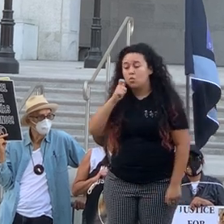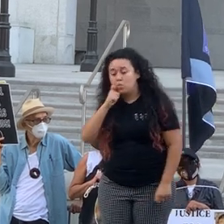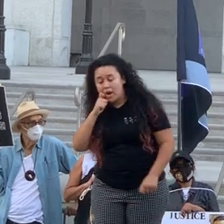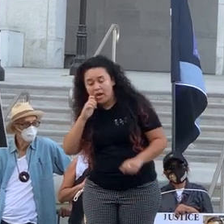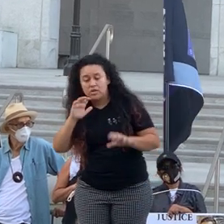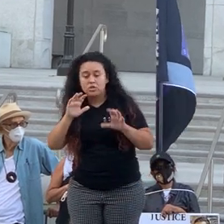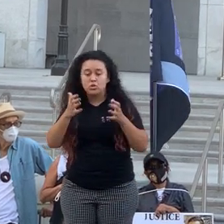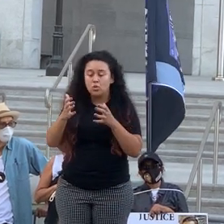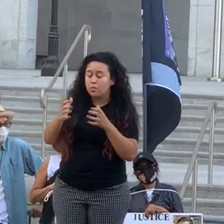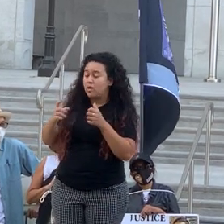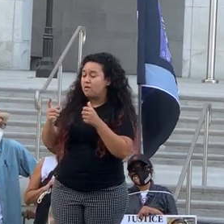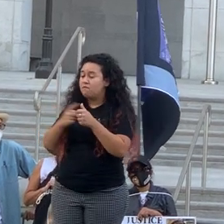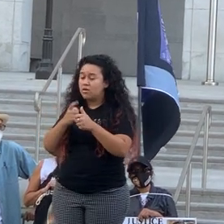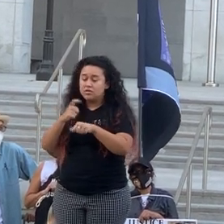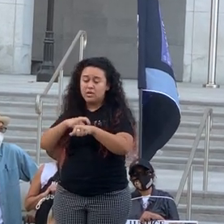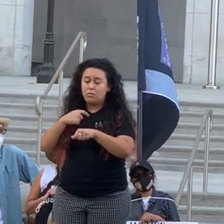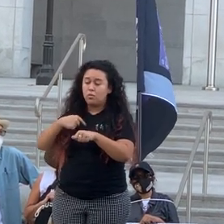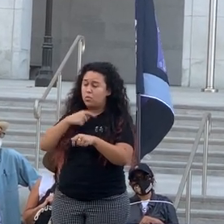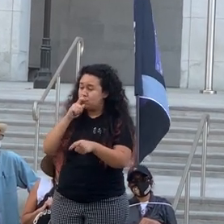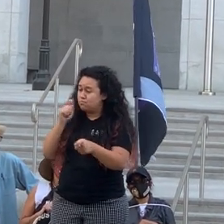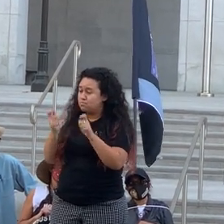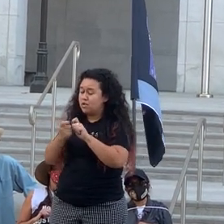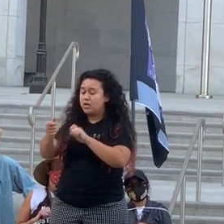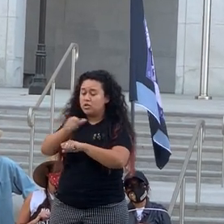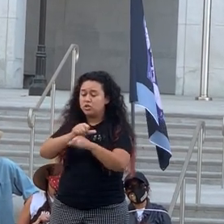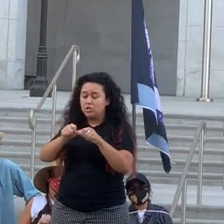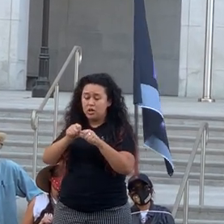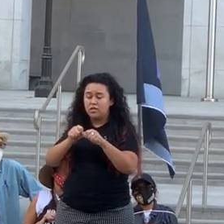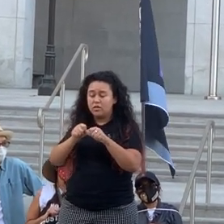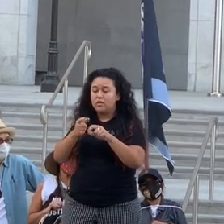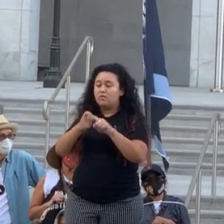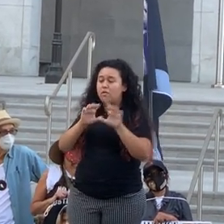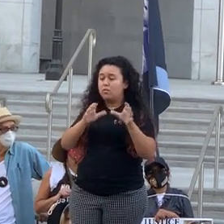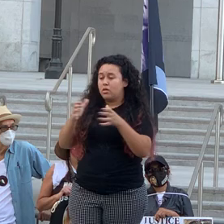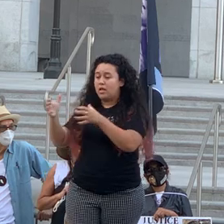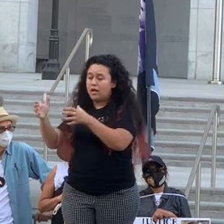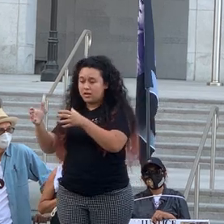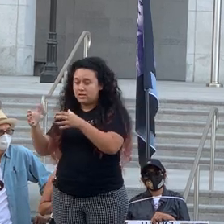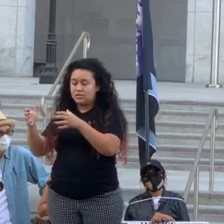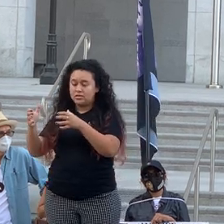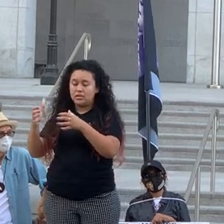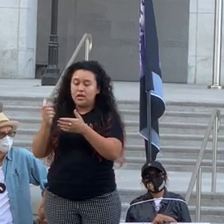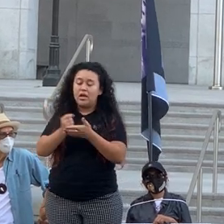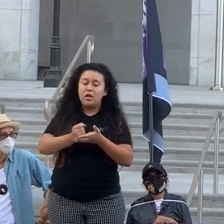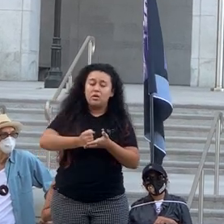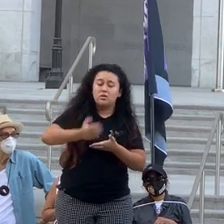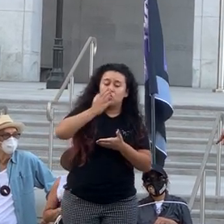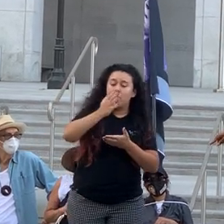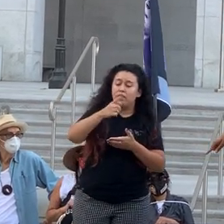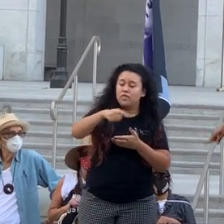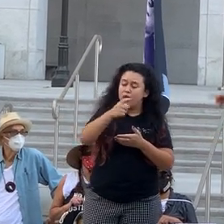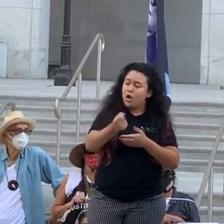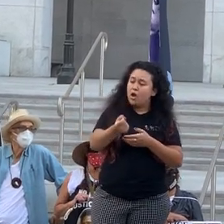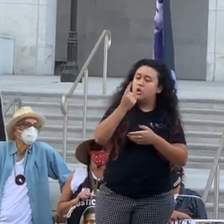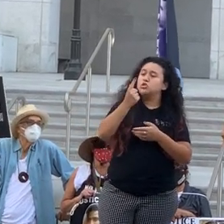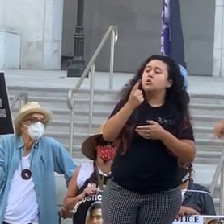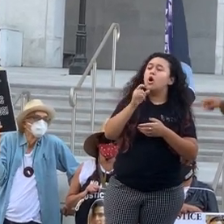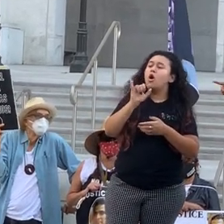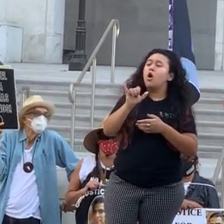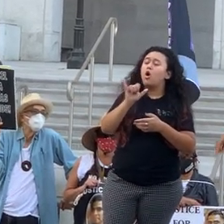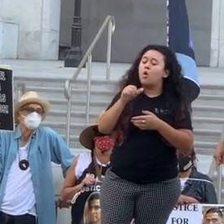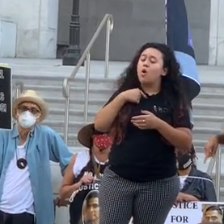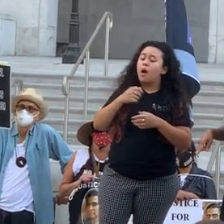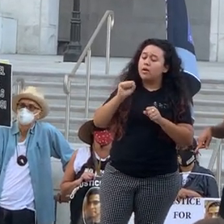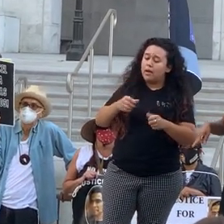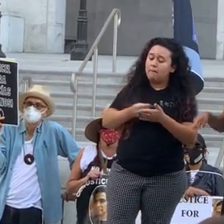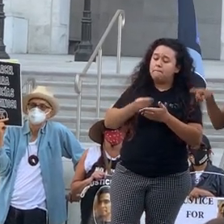of each other were informed by class. It was the wealthy and the status quo who understood that they could buy